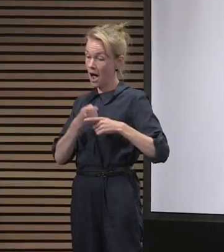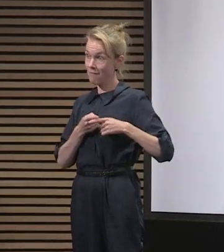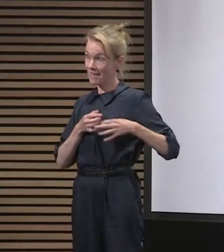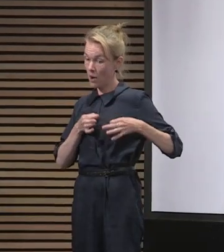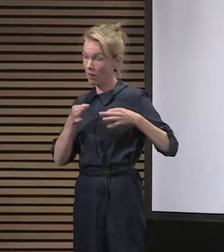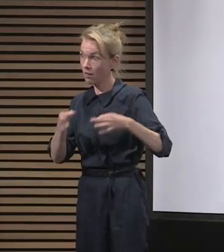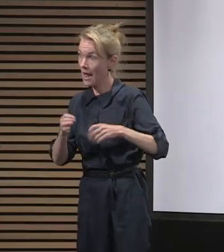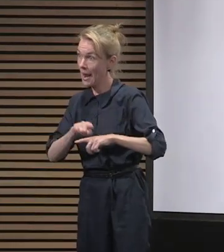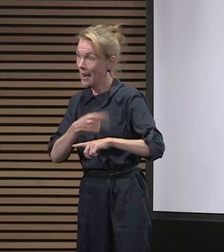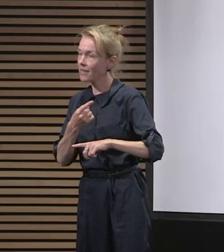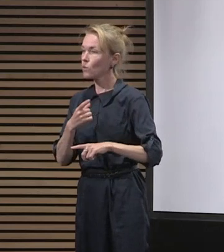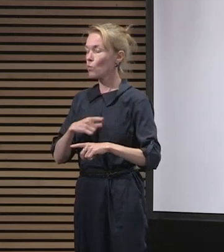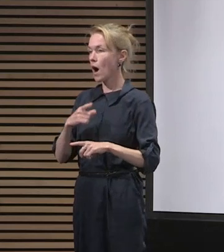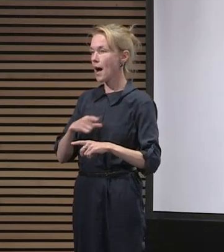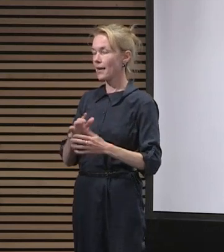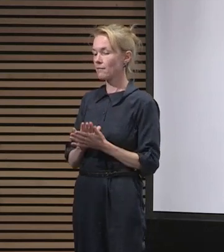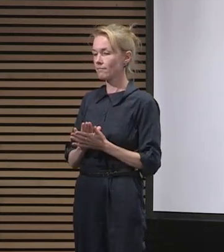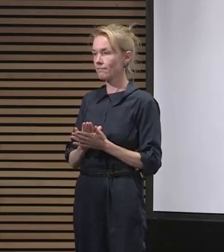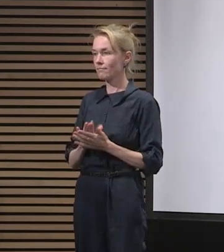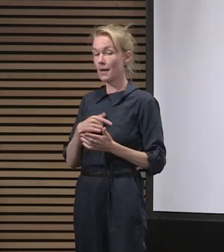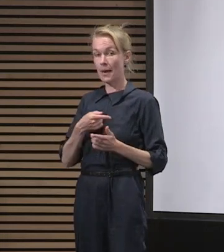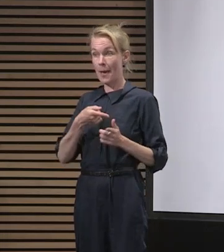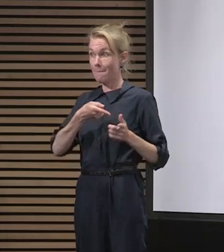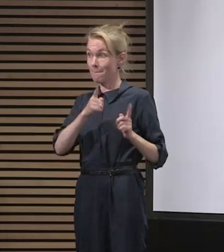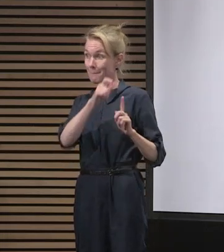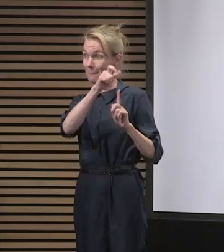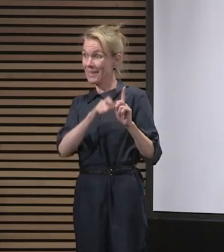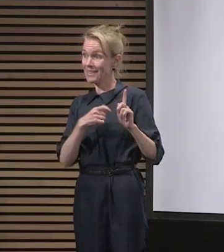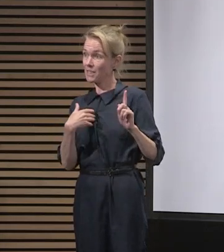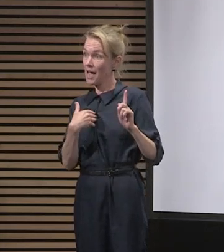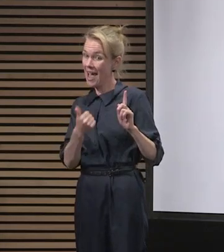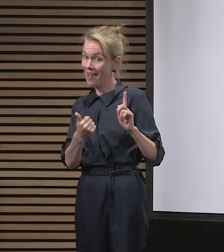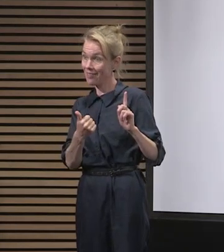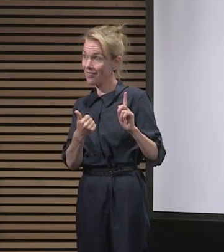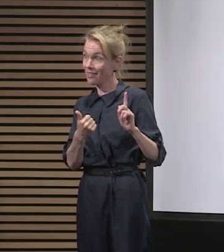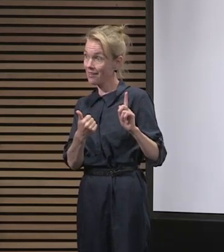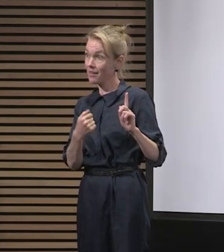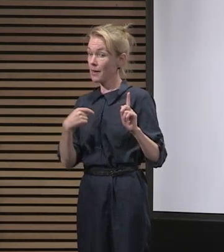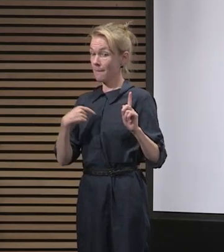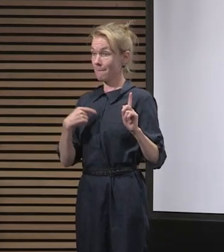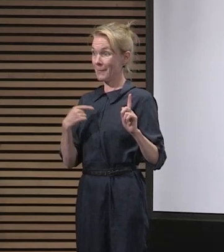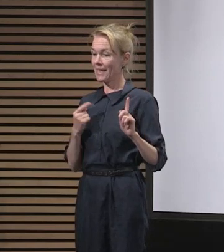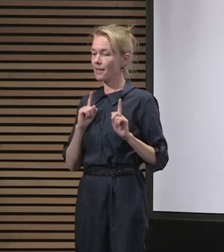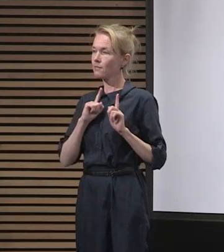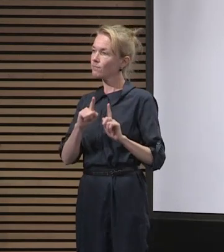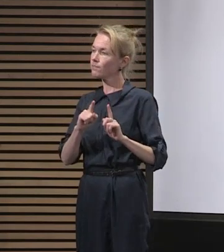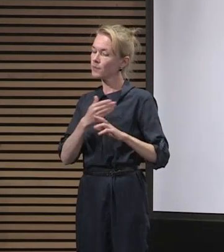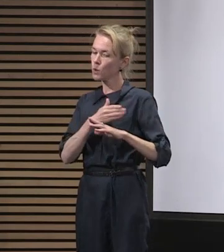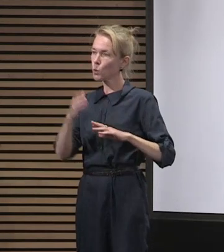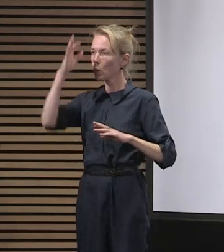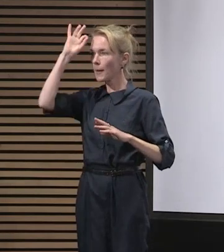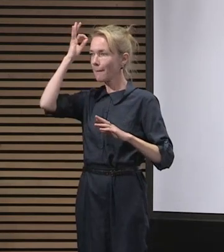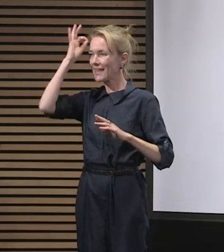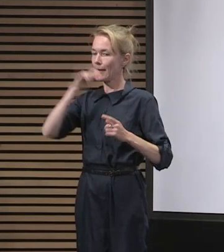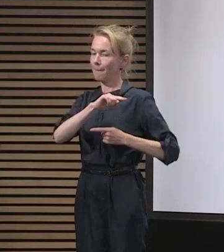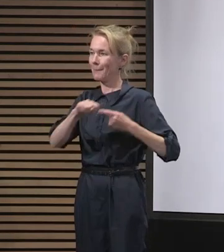that the Minister of Health and myself were appearing before the first day of the sitting of the new COVID response committee